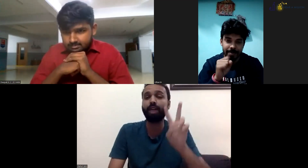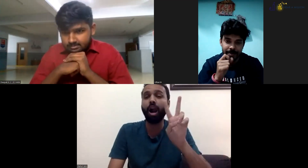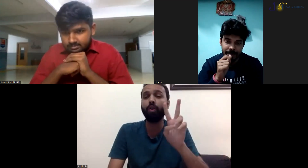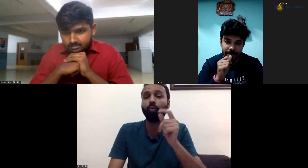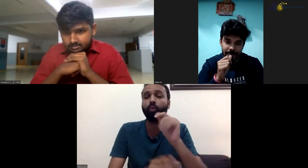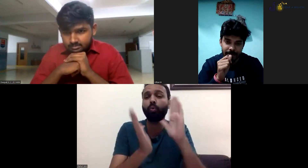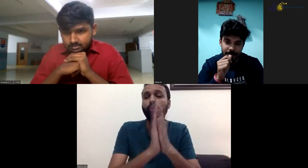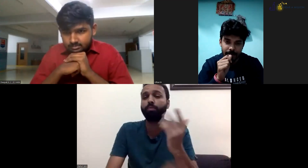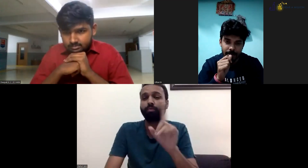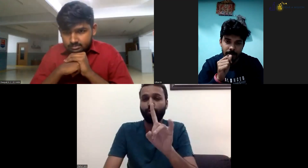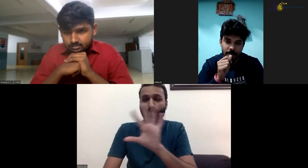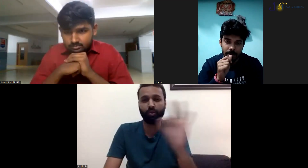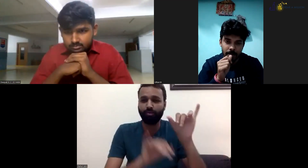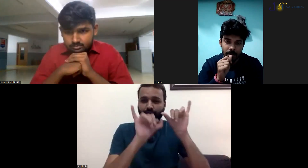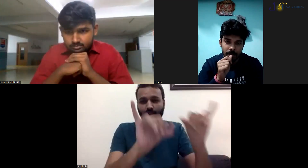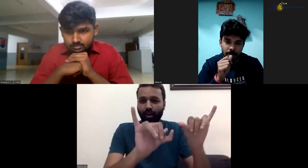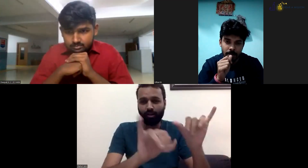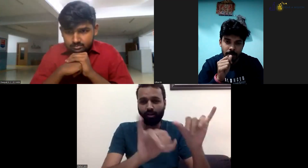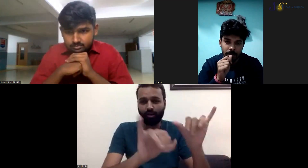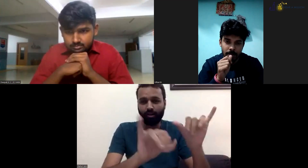currency, in UK is pound. The value,